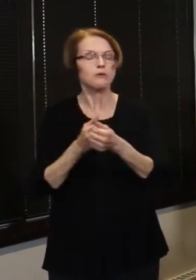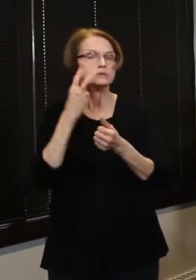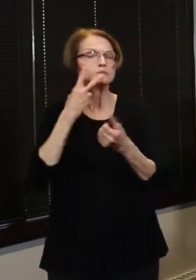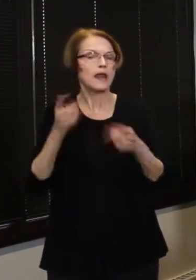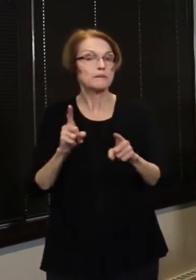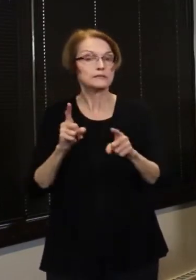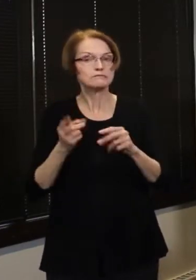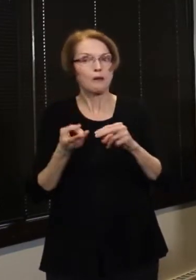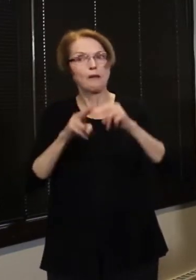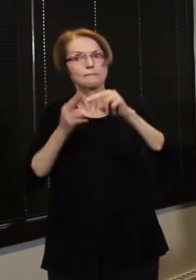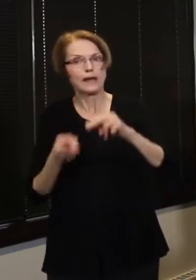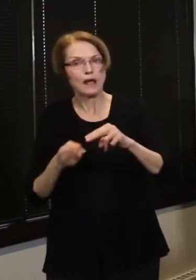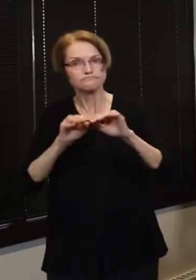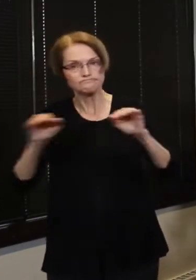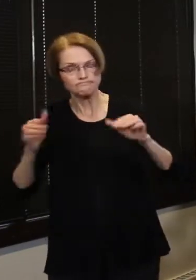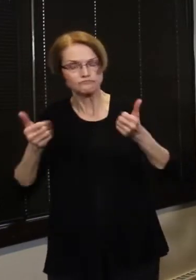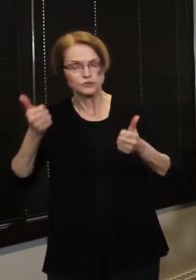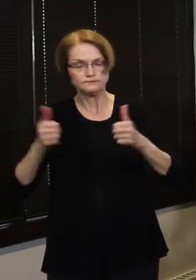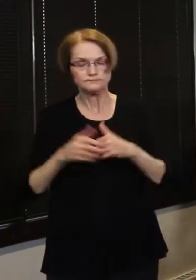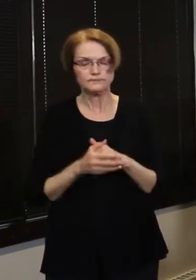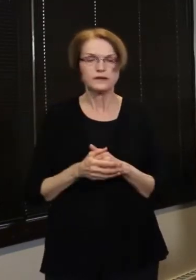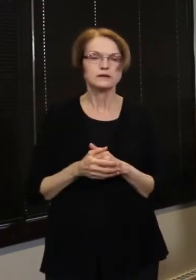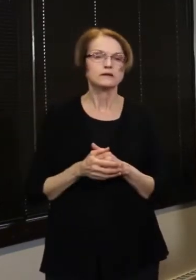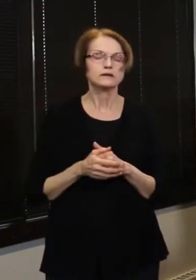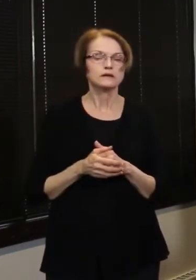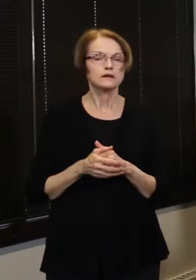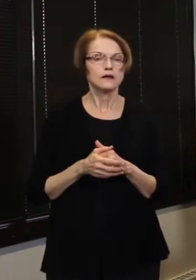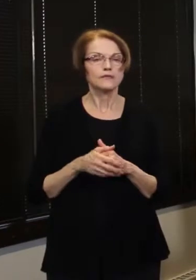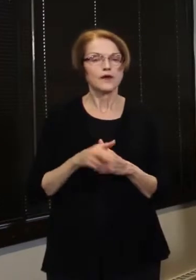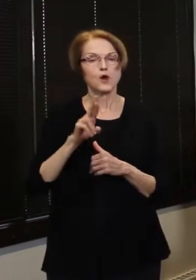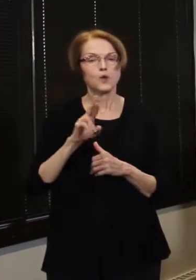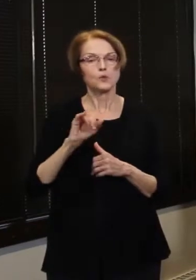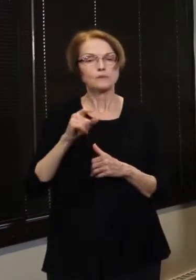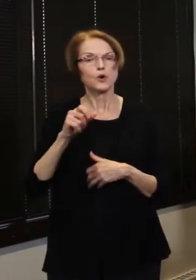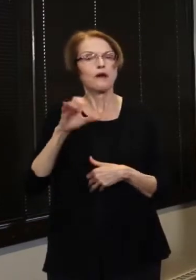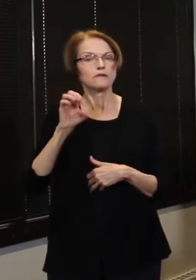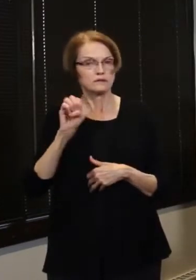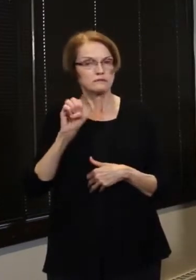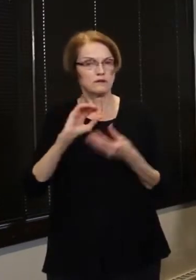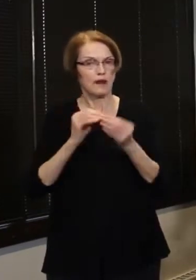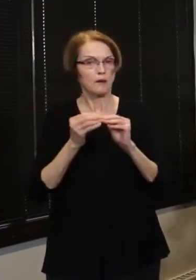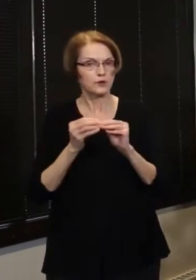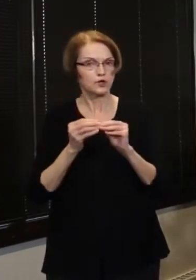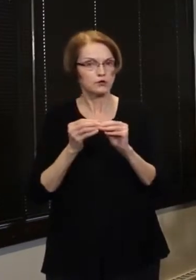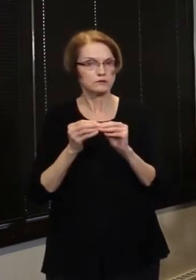And then our reproductive number, as I mentioned earlier, it was hovering below